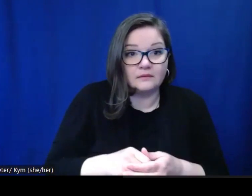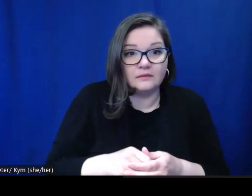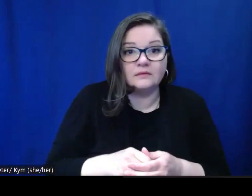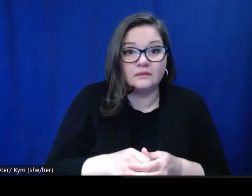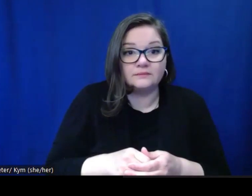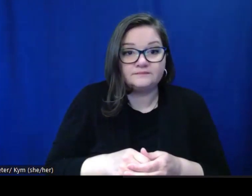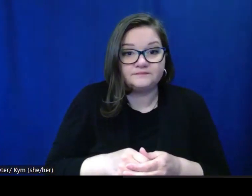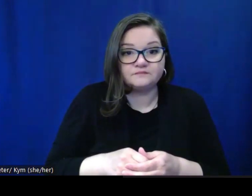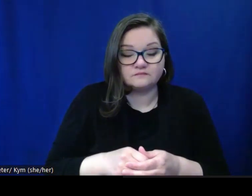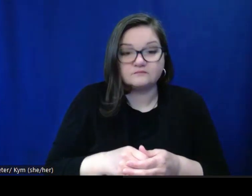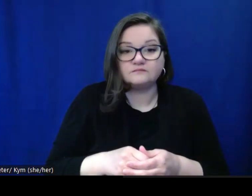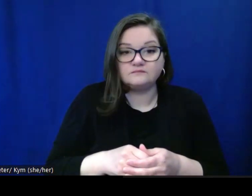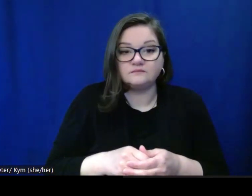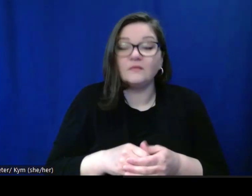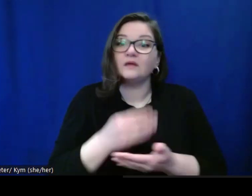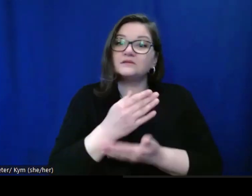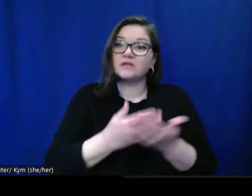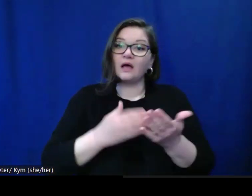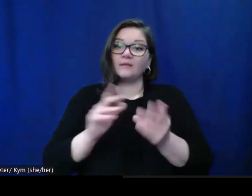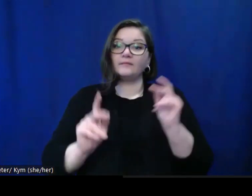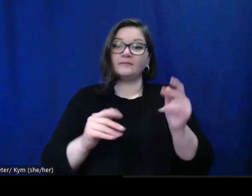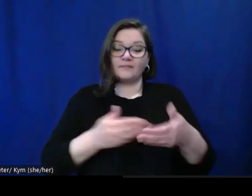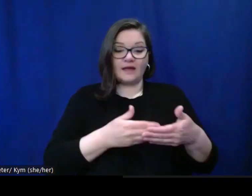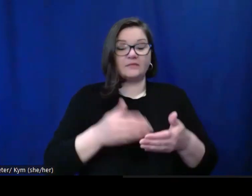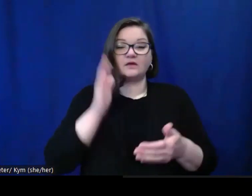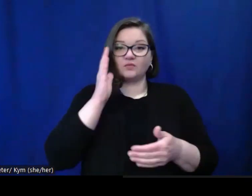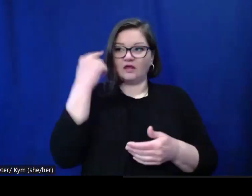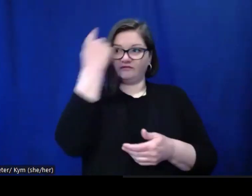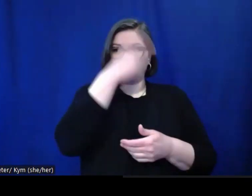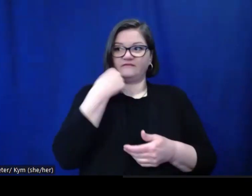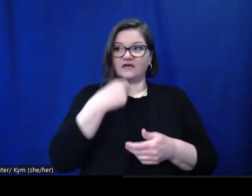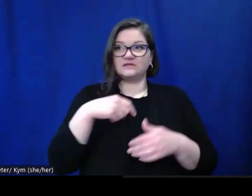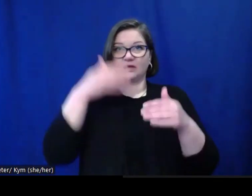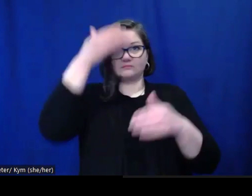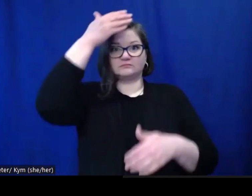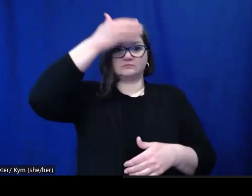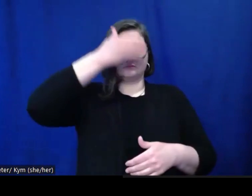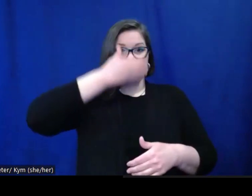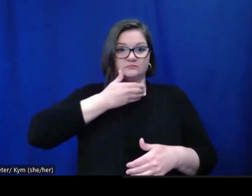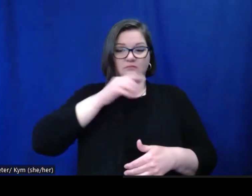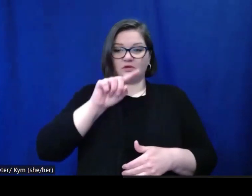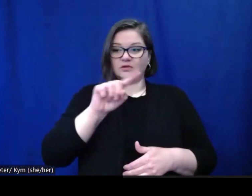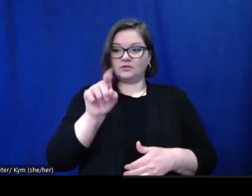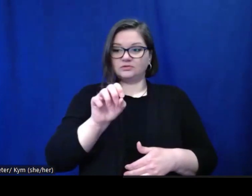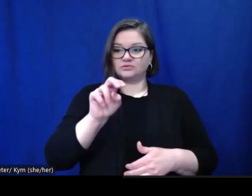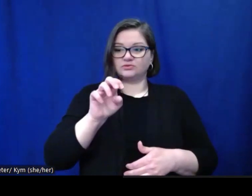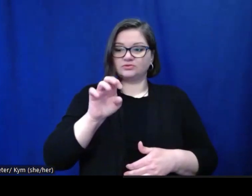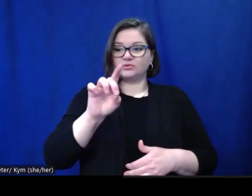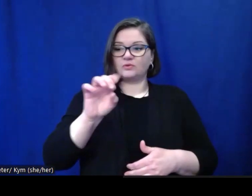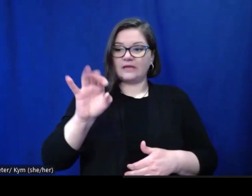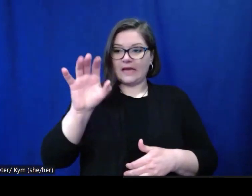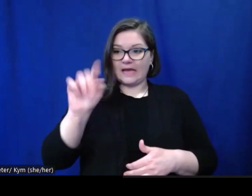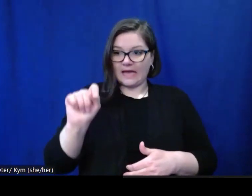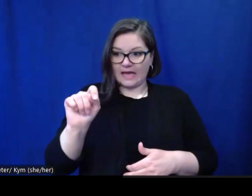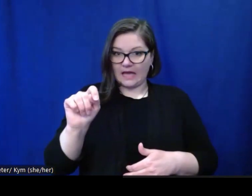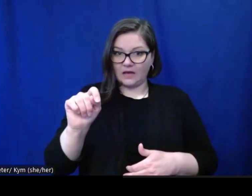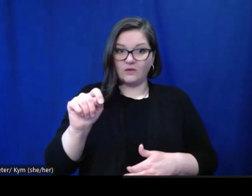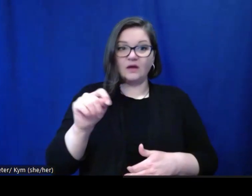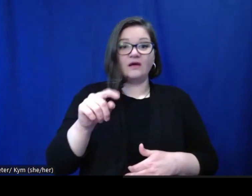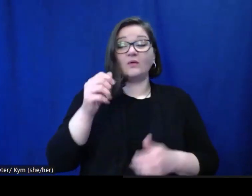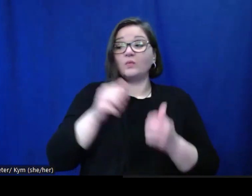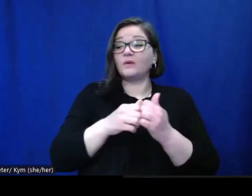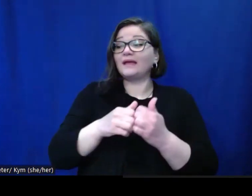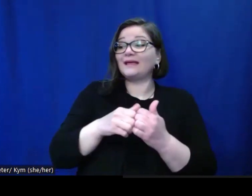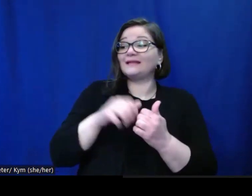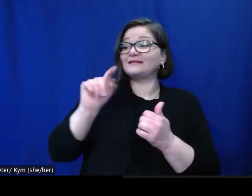will look zoned out or just startled face. And then in toddlers, we see a lot of the similar behaviors. But